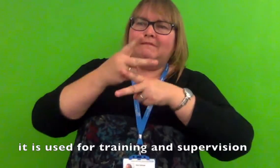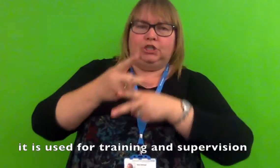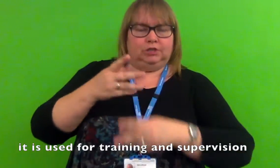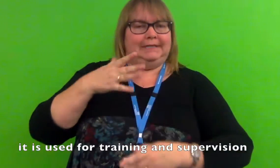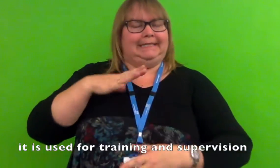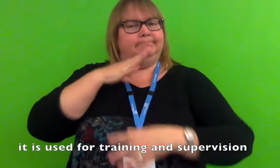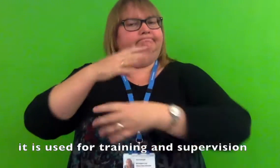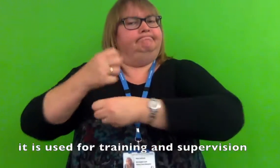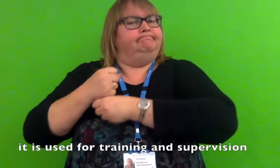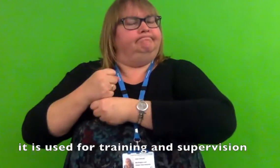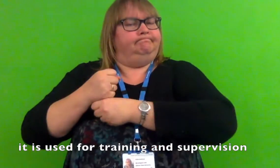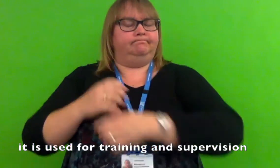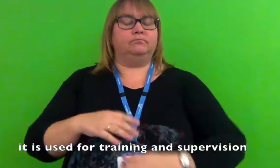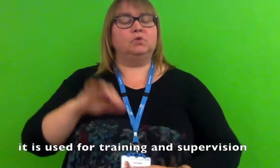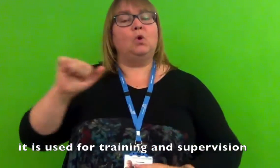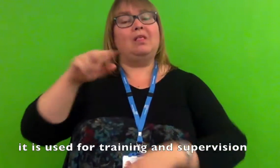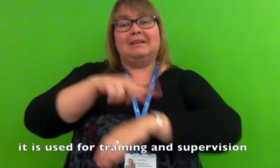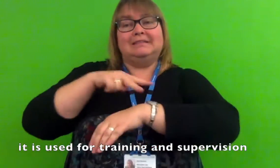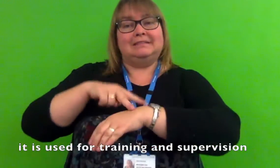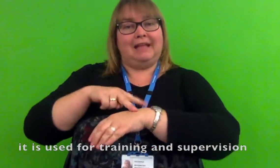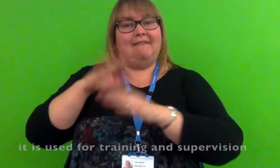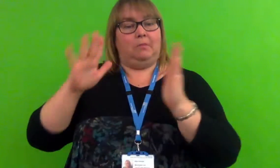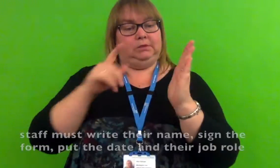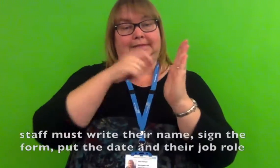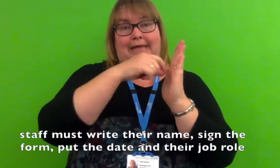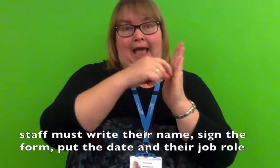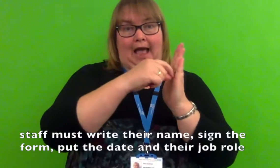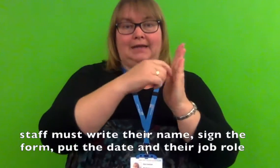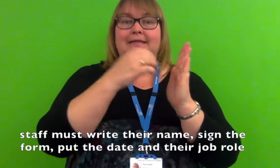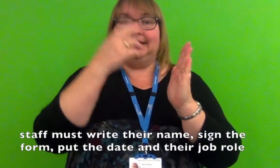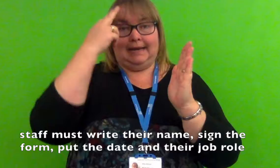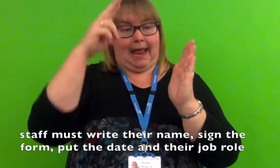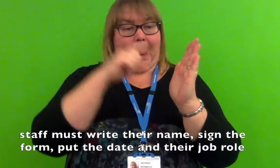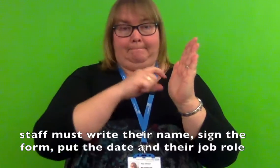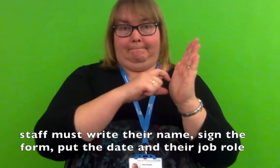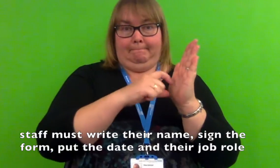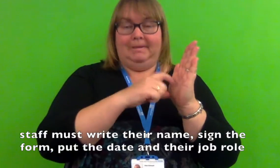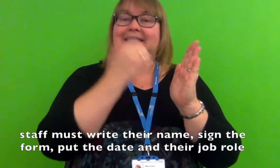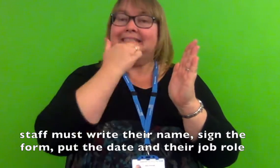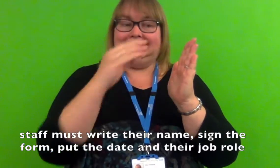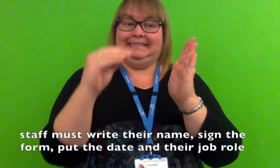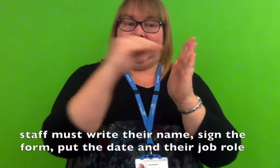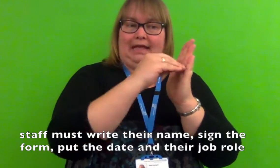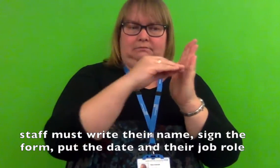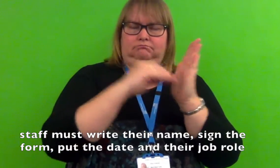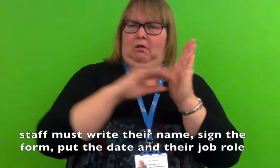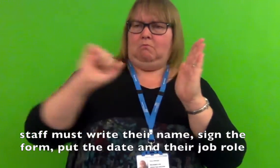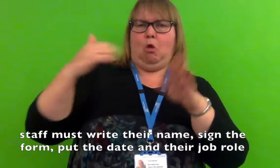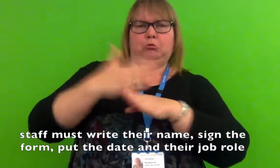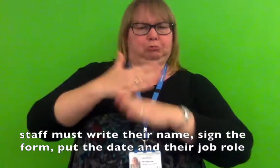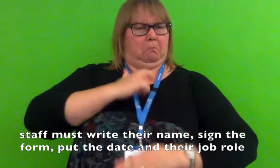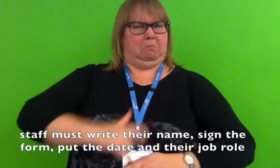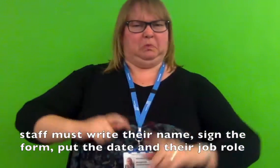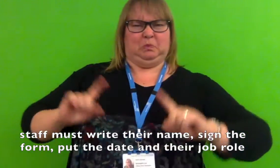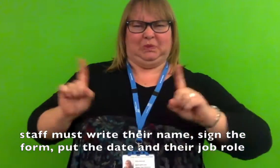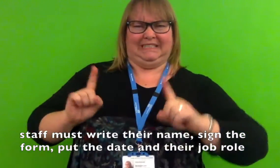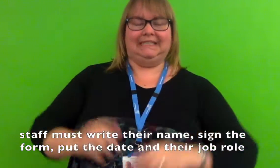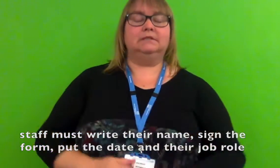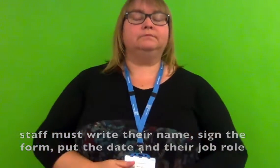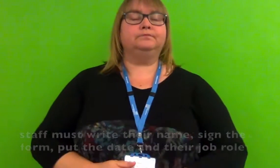as it is used for training and supervision. Staff must write their name, sign the form, put their date and